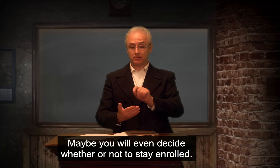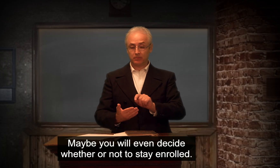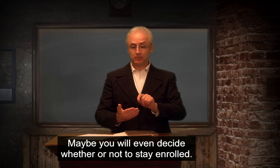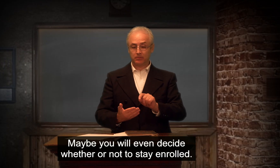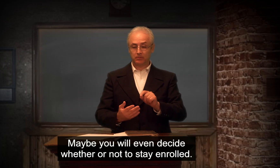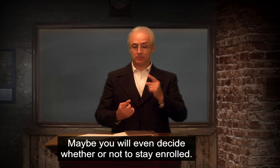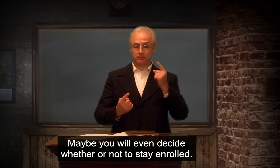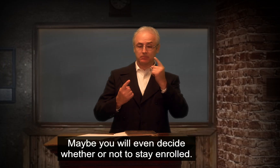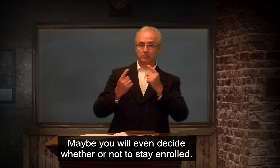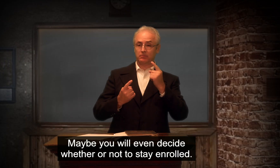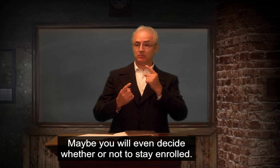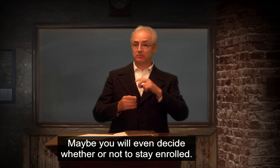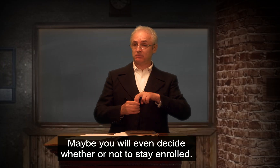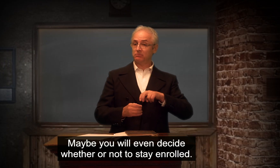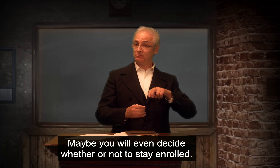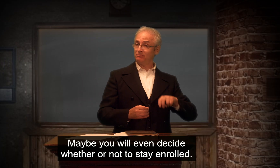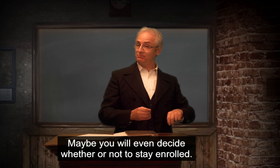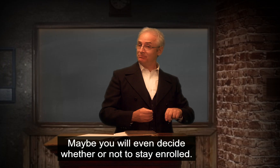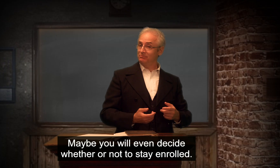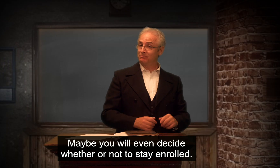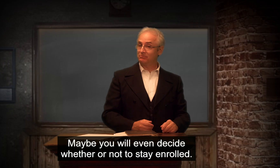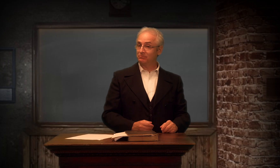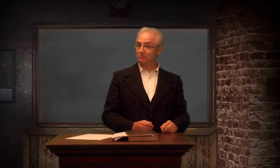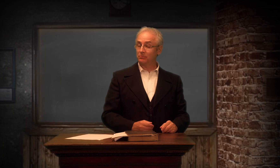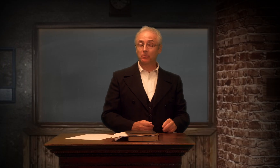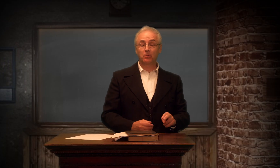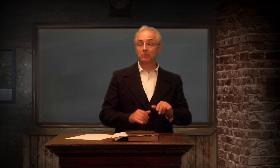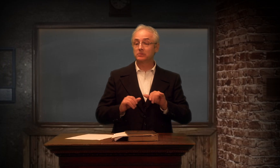Maybe you will even decide whether or not to stay enrolled.